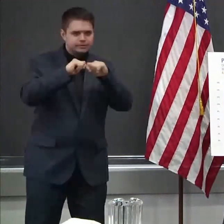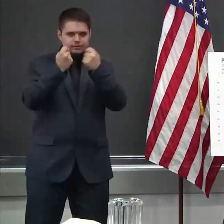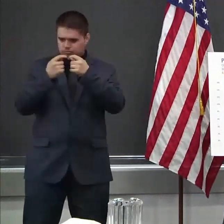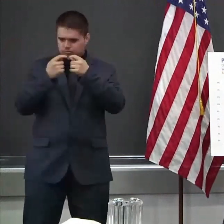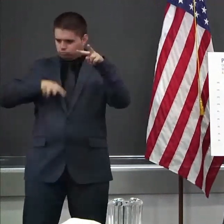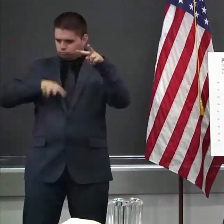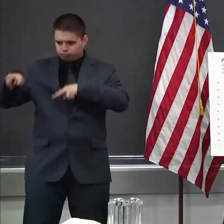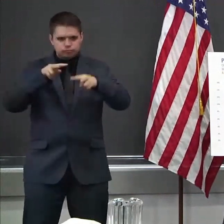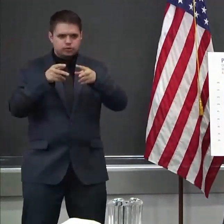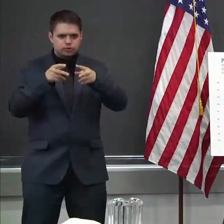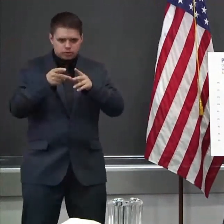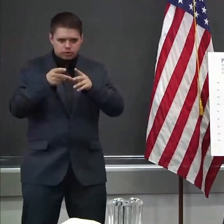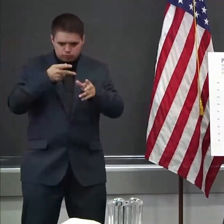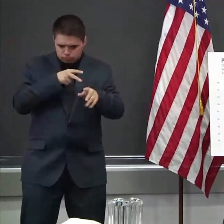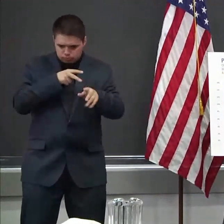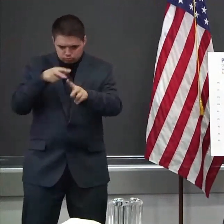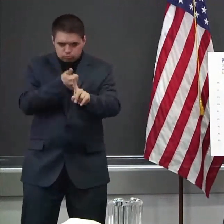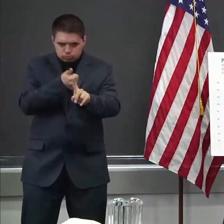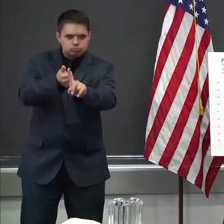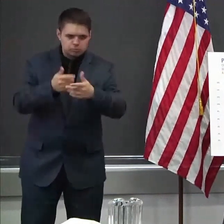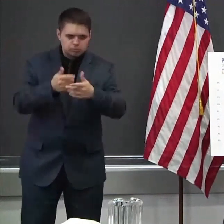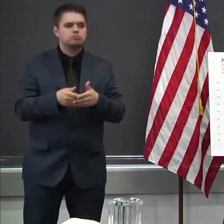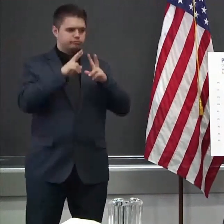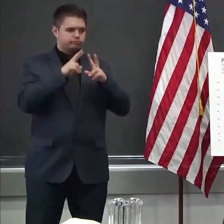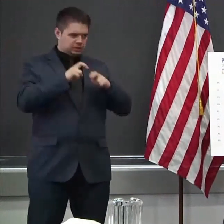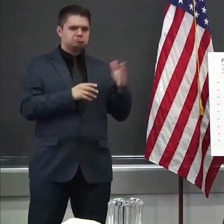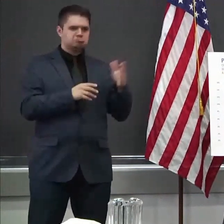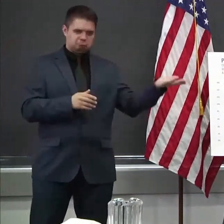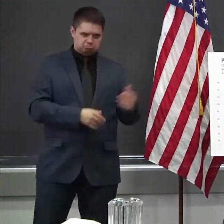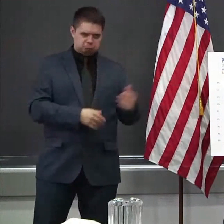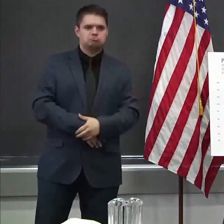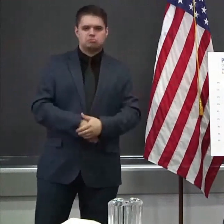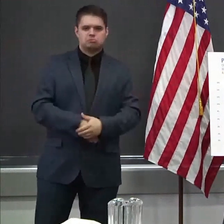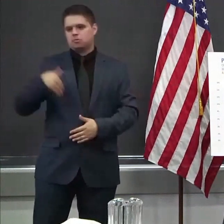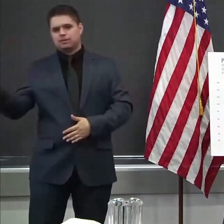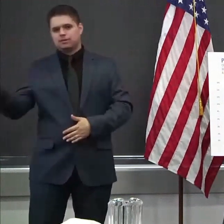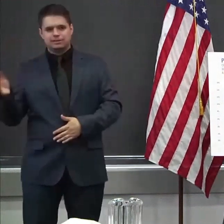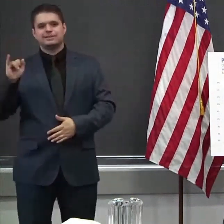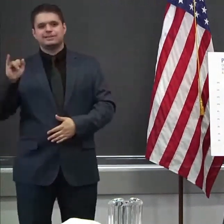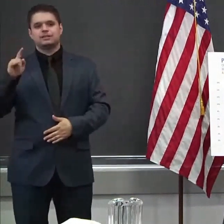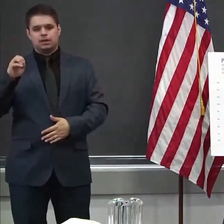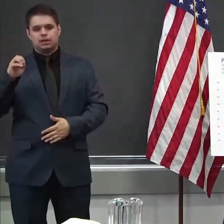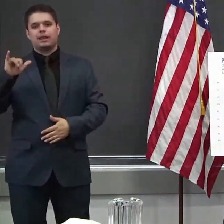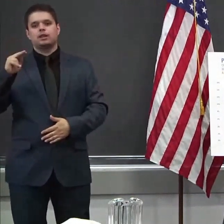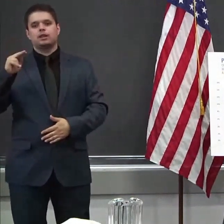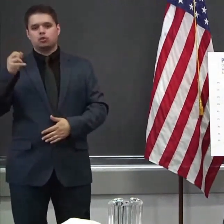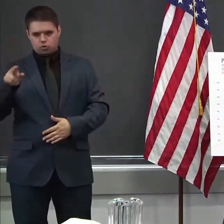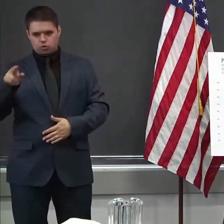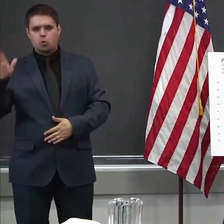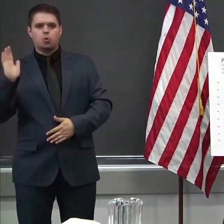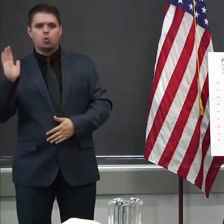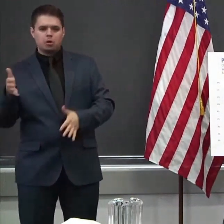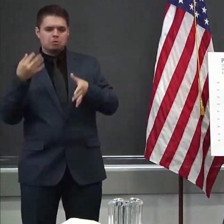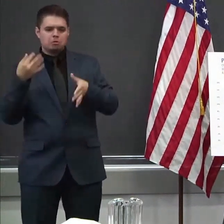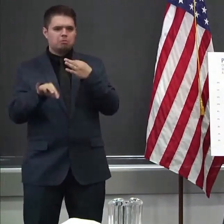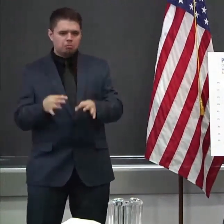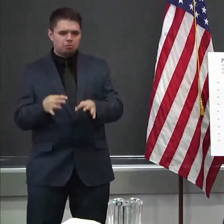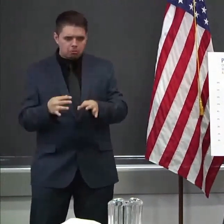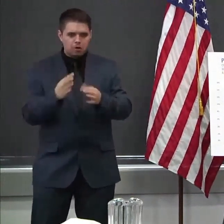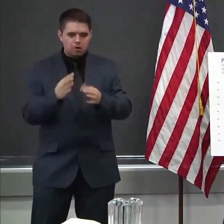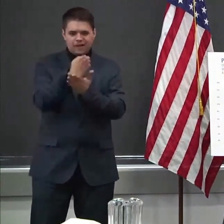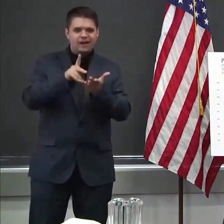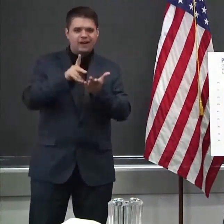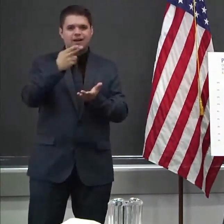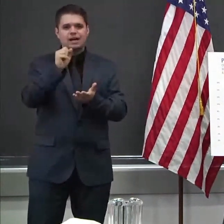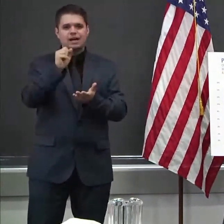capacity. Dr. Sidelinger will give an overview of the specific requirements for entering Phase 2.